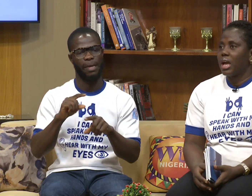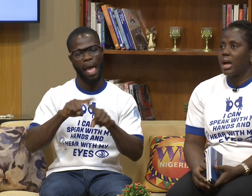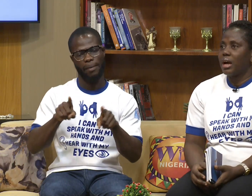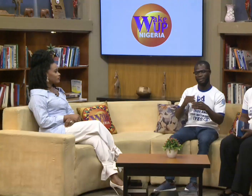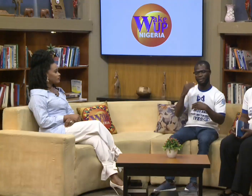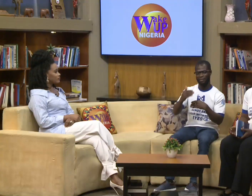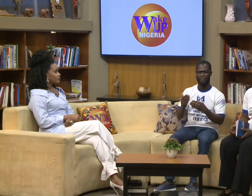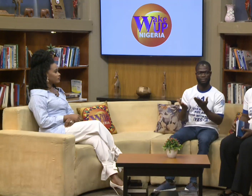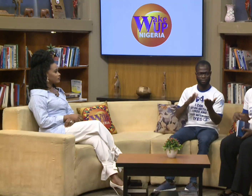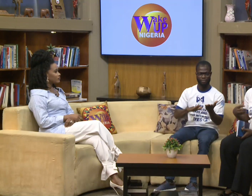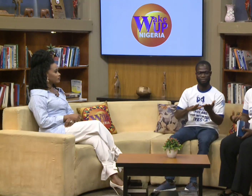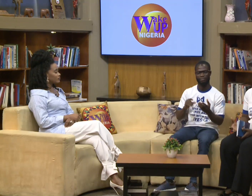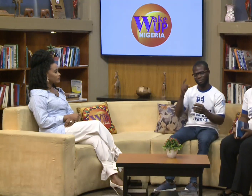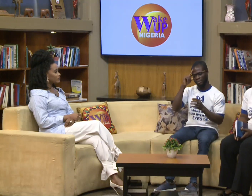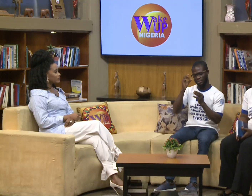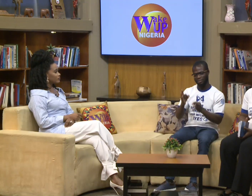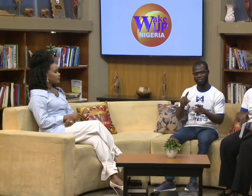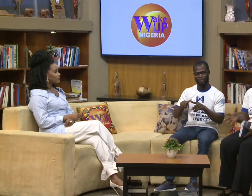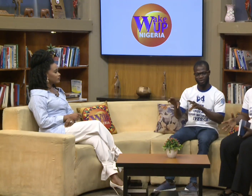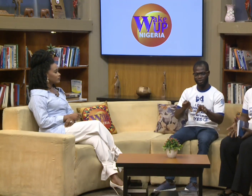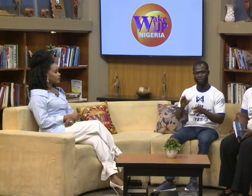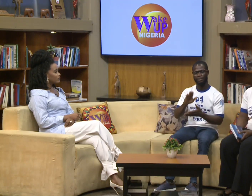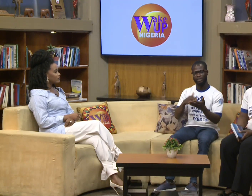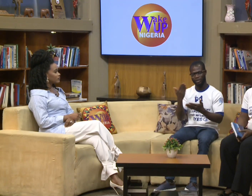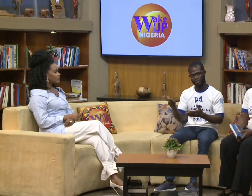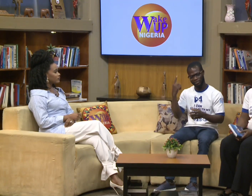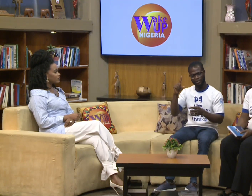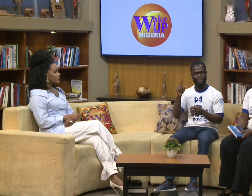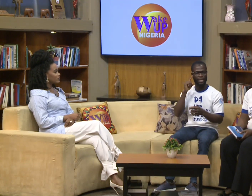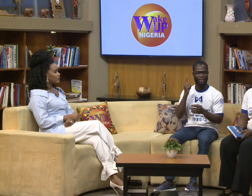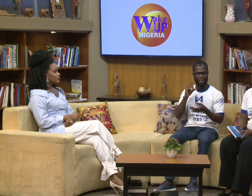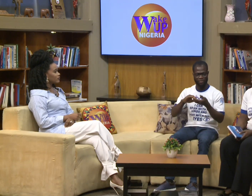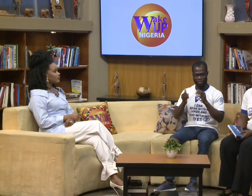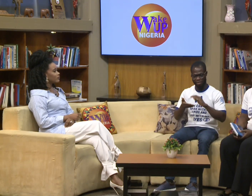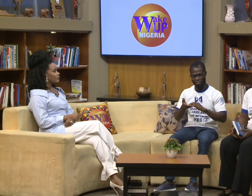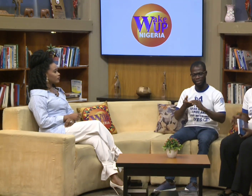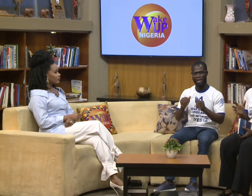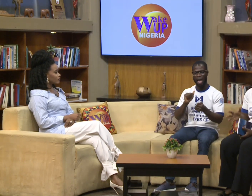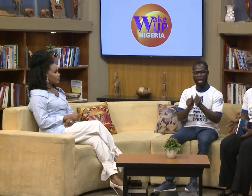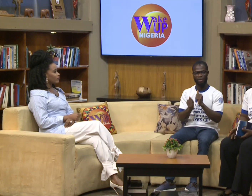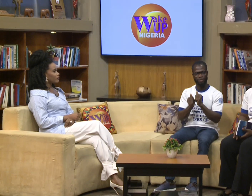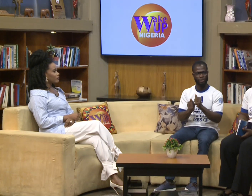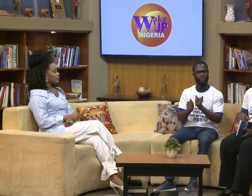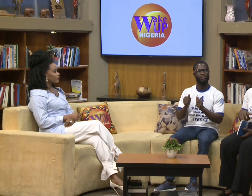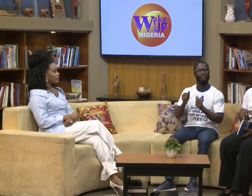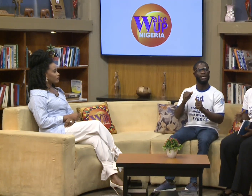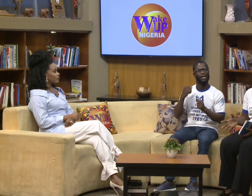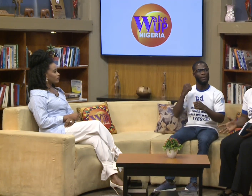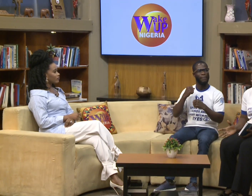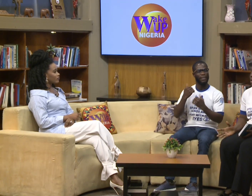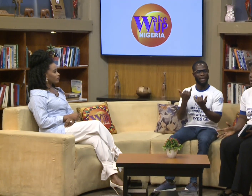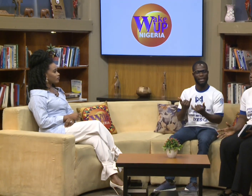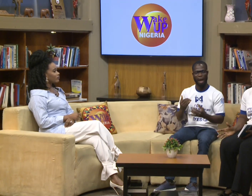community. That was why I had to learn sign language and set up Friends of the Deaf International Foundation with the vision of